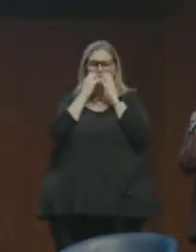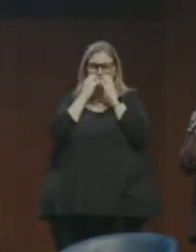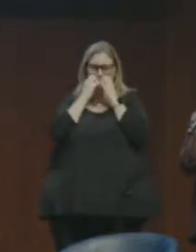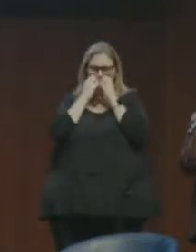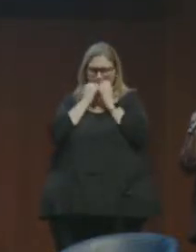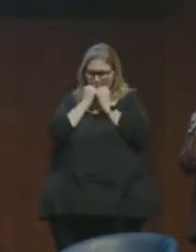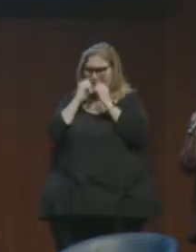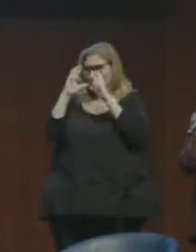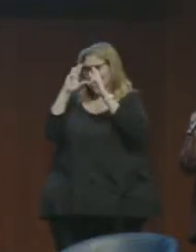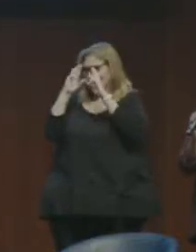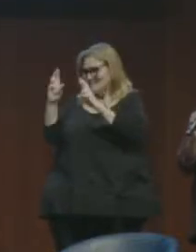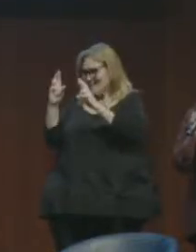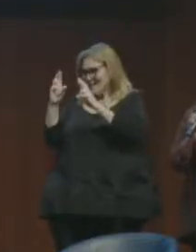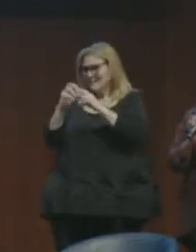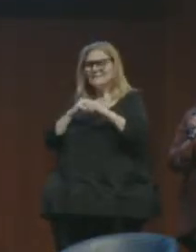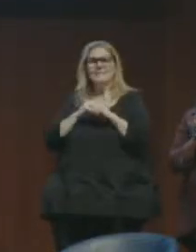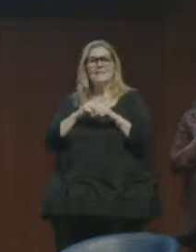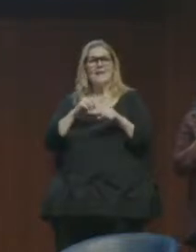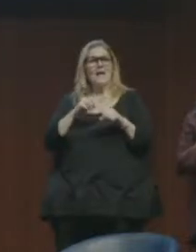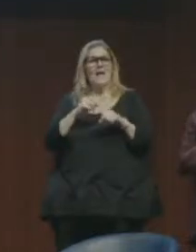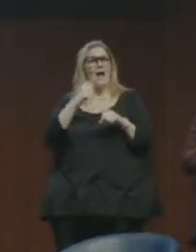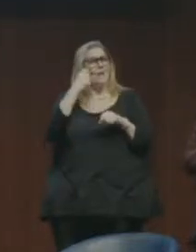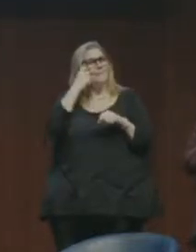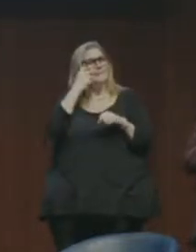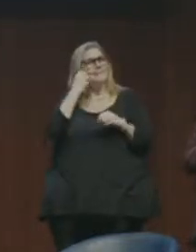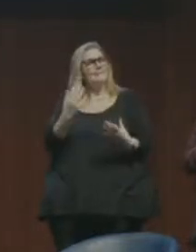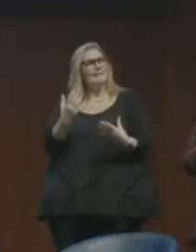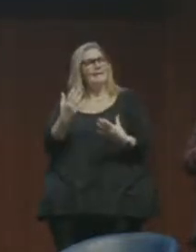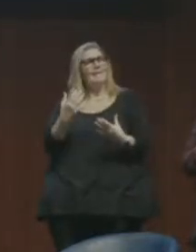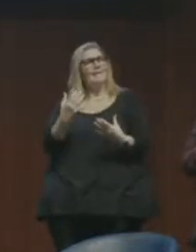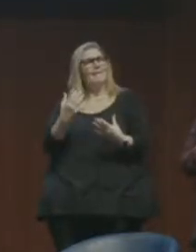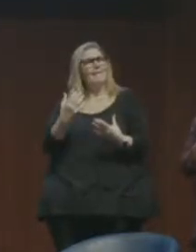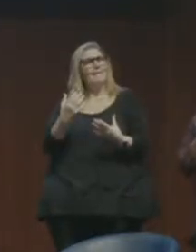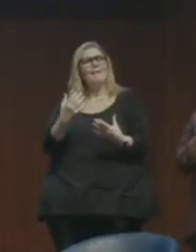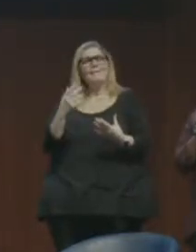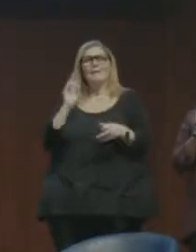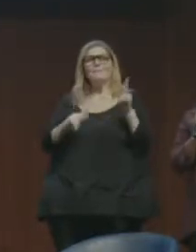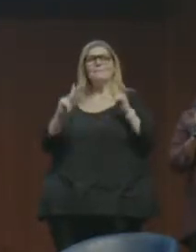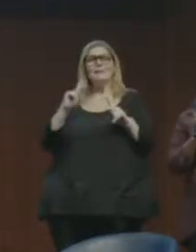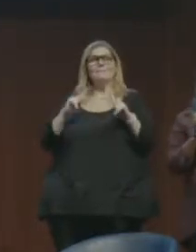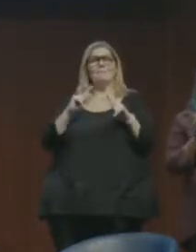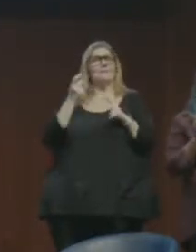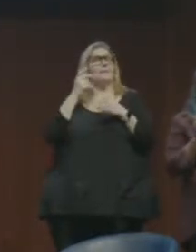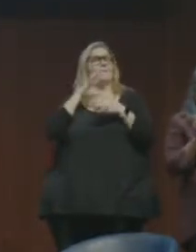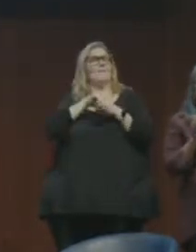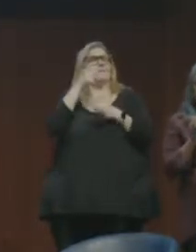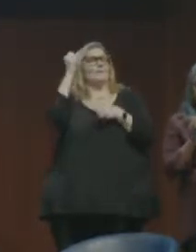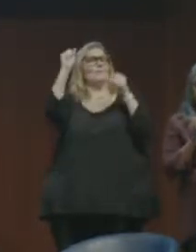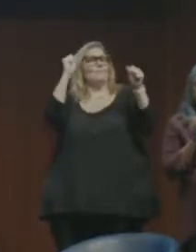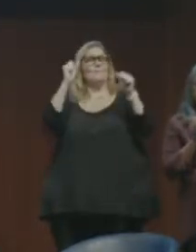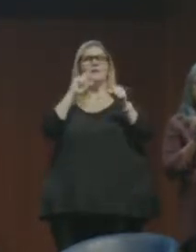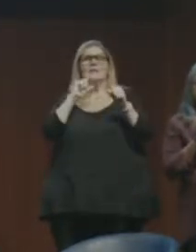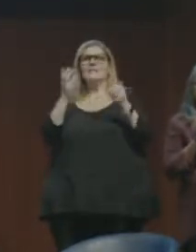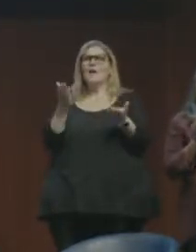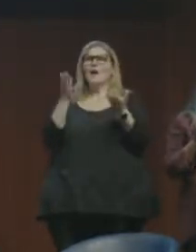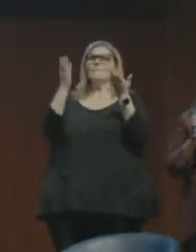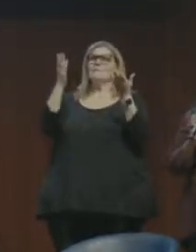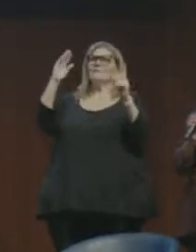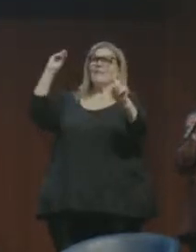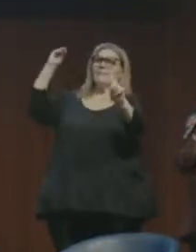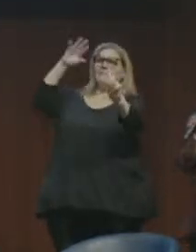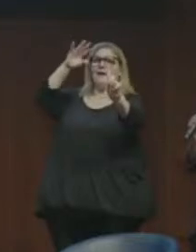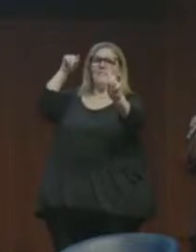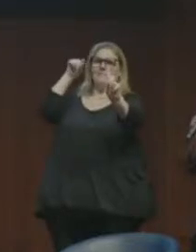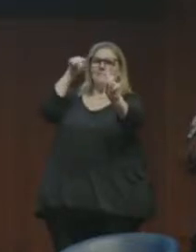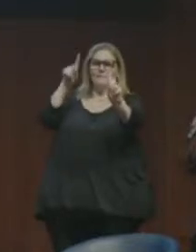deeply respect. I was actually going to say, you know, there are people in the movement who are sometimes uplifted and given the